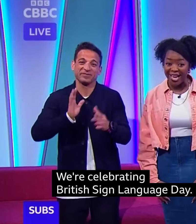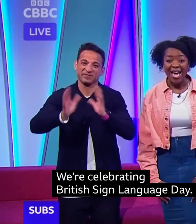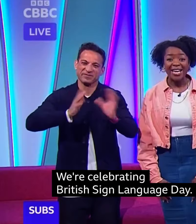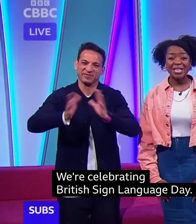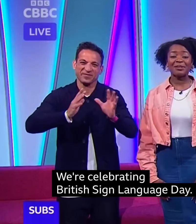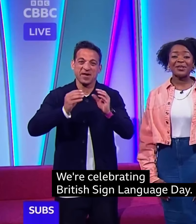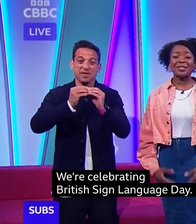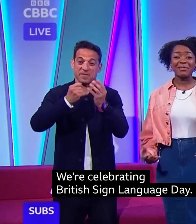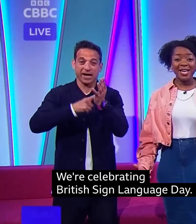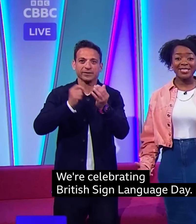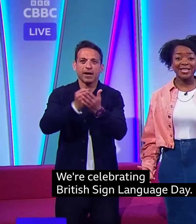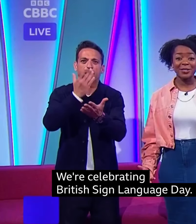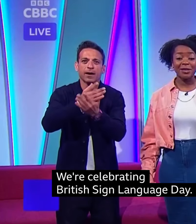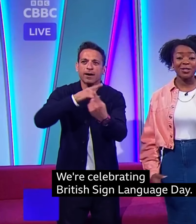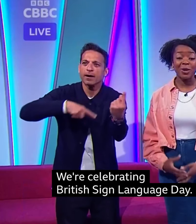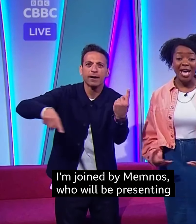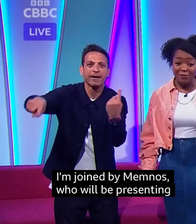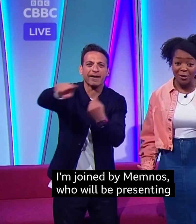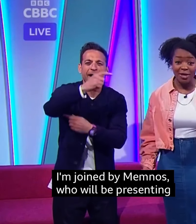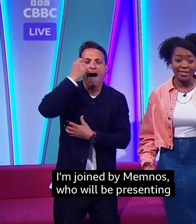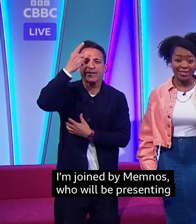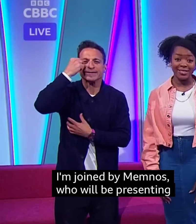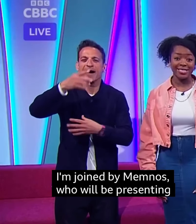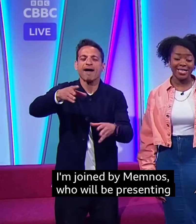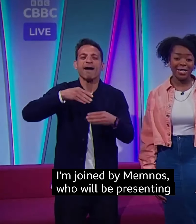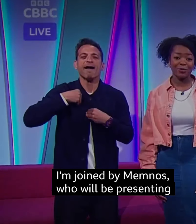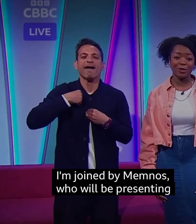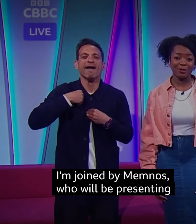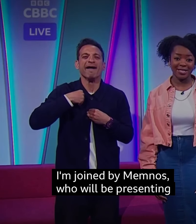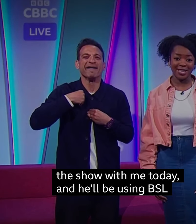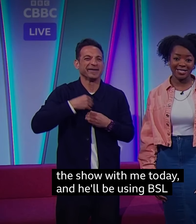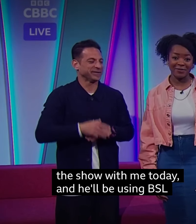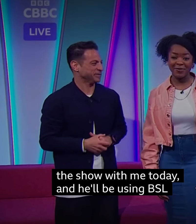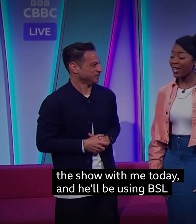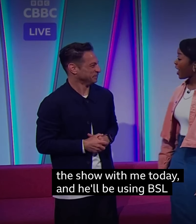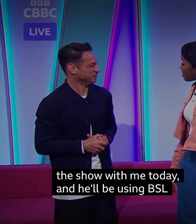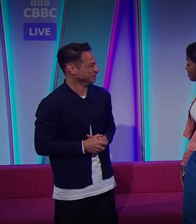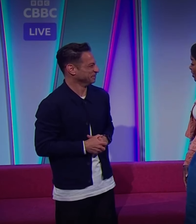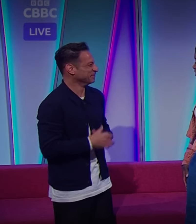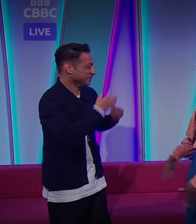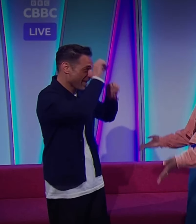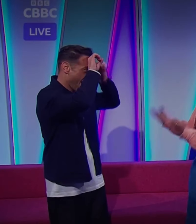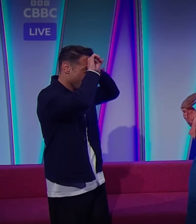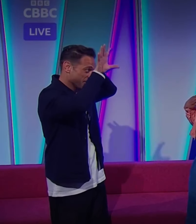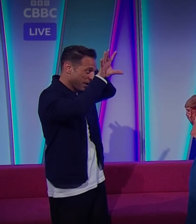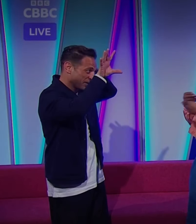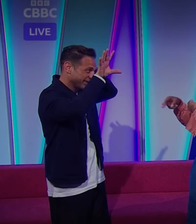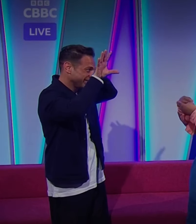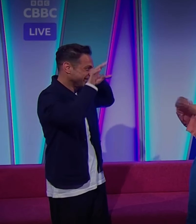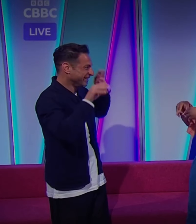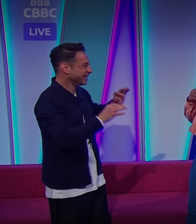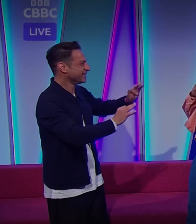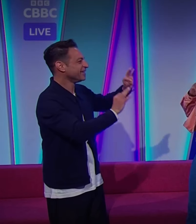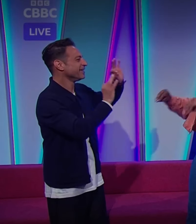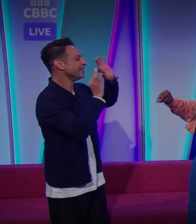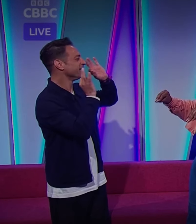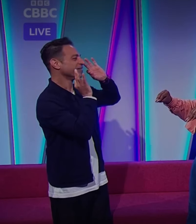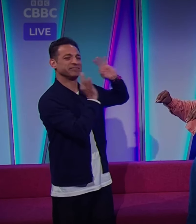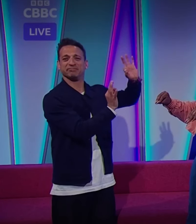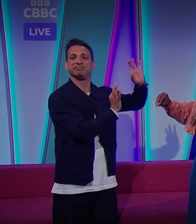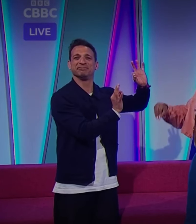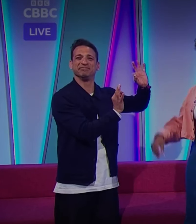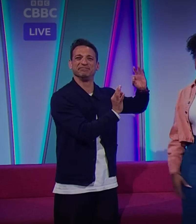me, and he'll be using BSL to make sure everyone can understand what's being said. Hi, Memnos. Welcome to